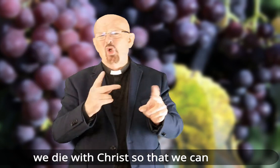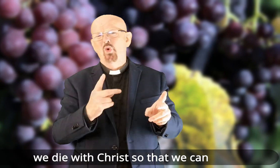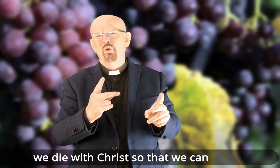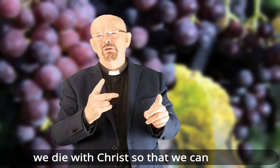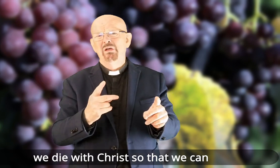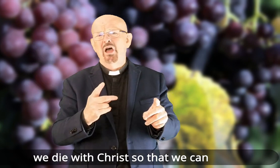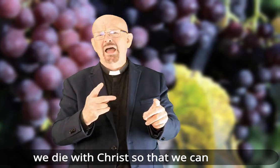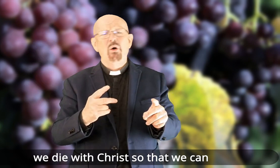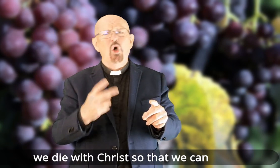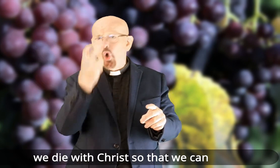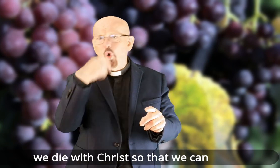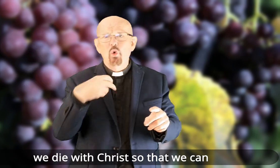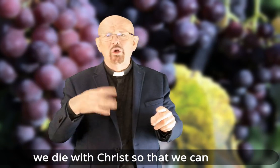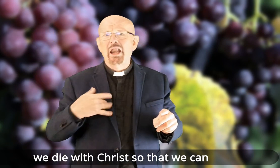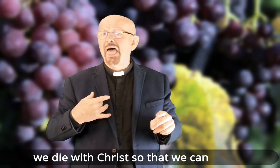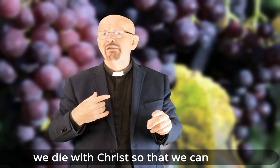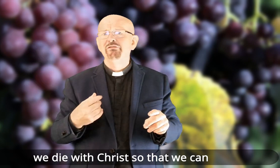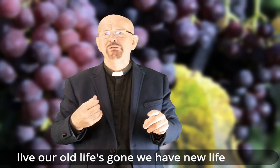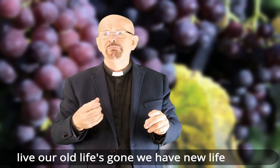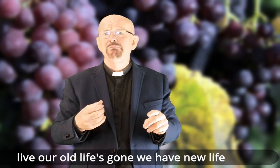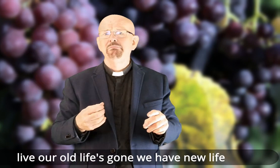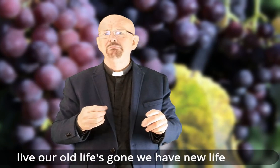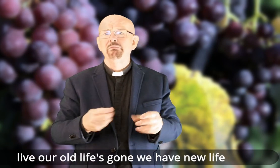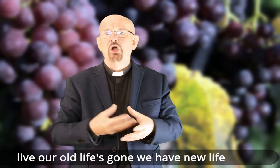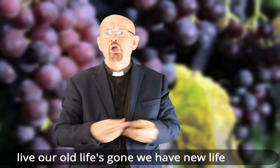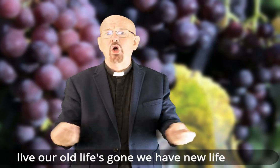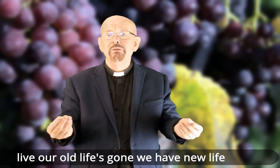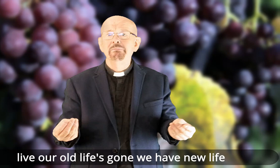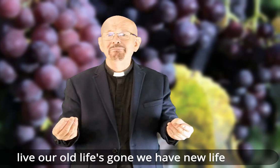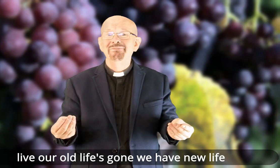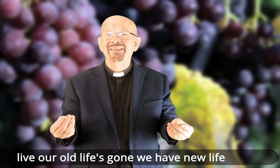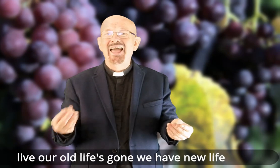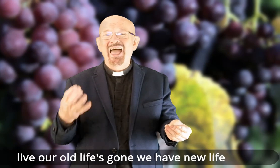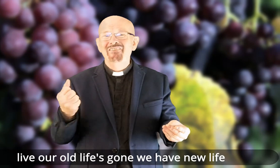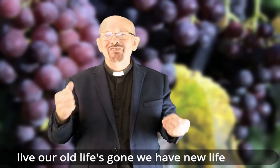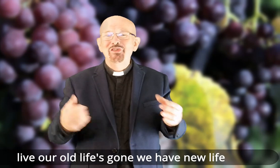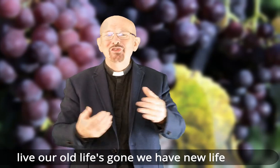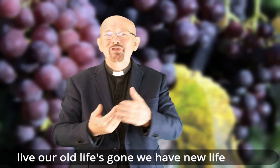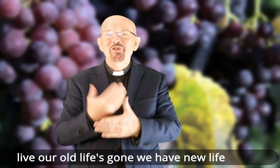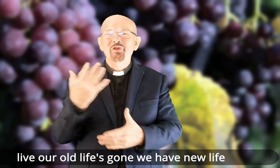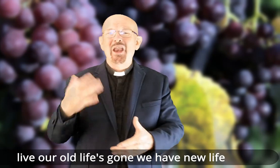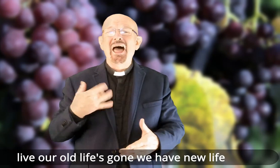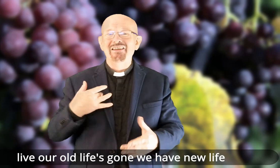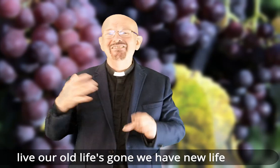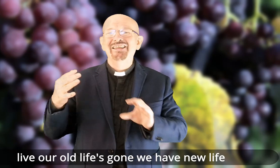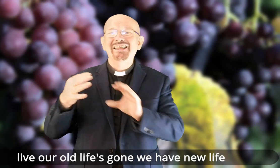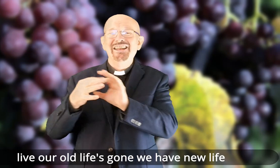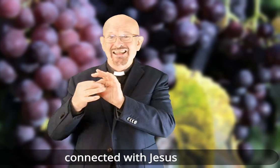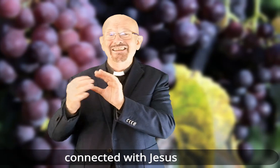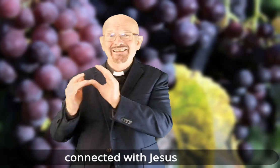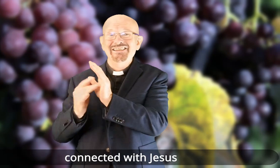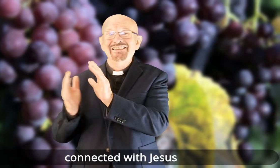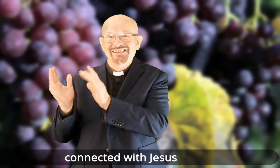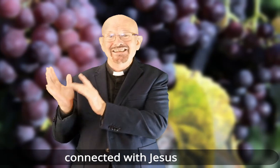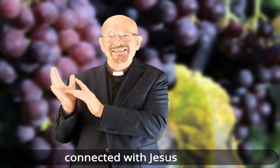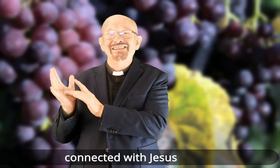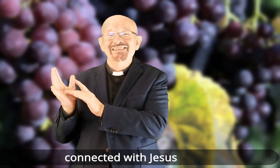And so that we can live our lives gone. We have new life connected with Jesus.